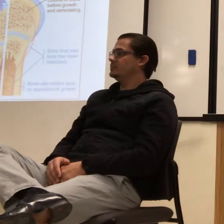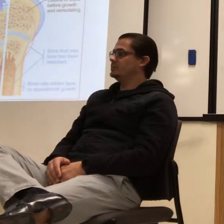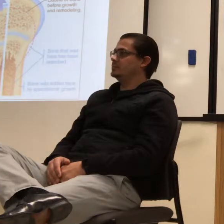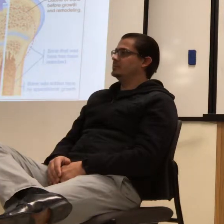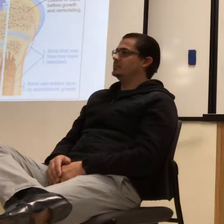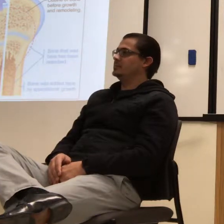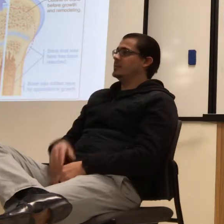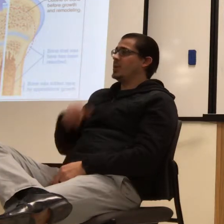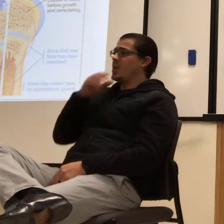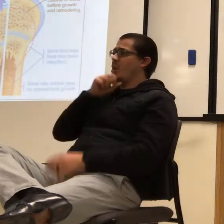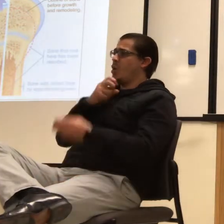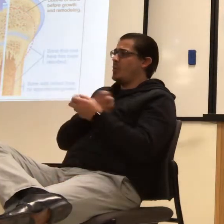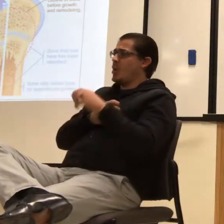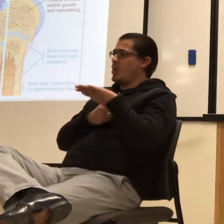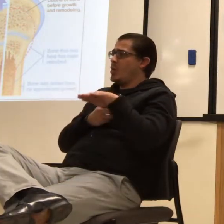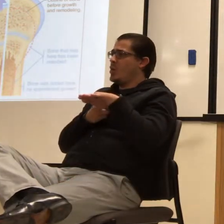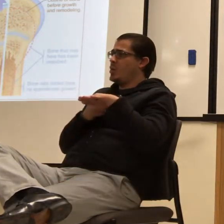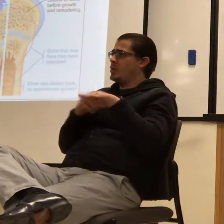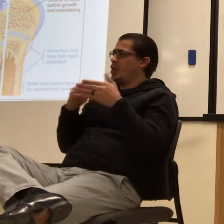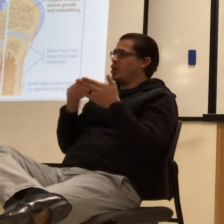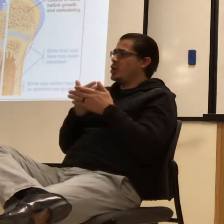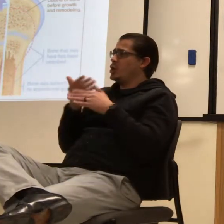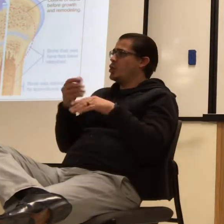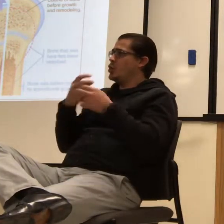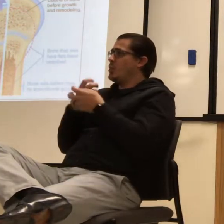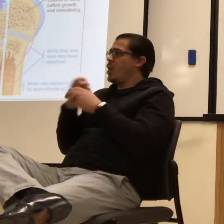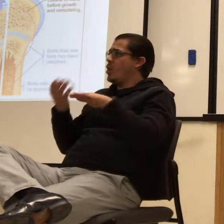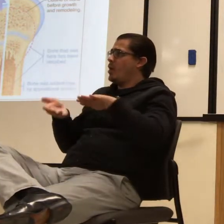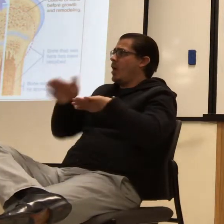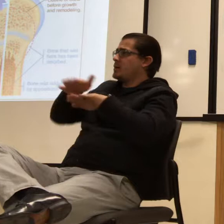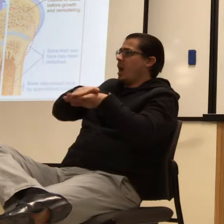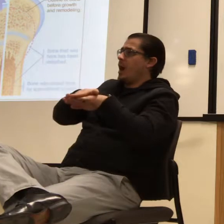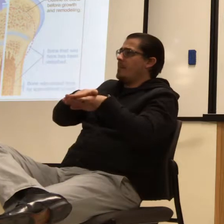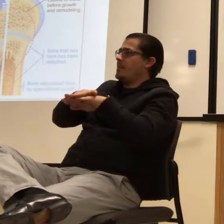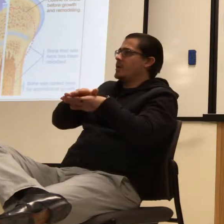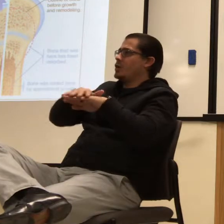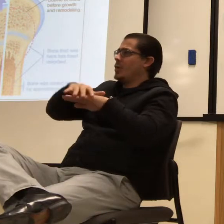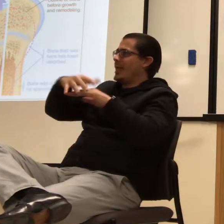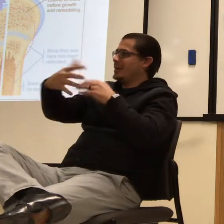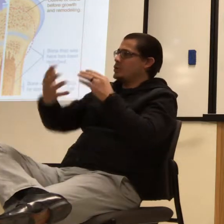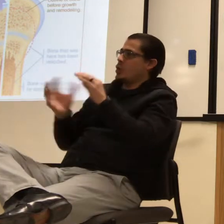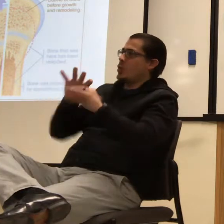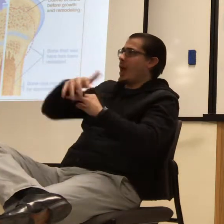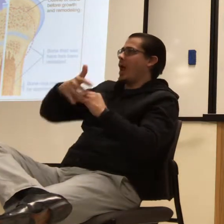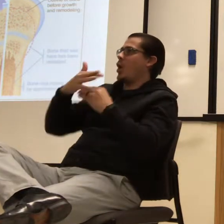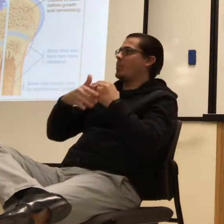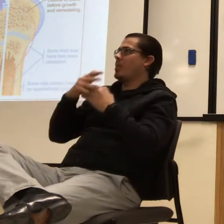of surround blood vessels when you do that.